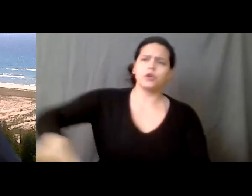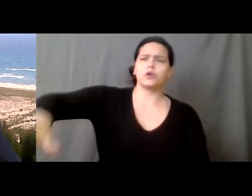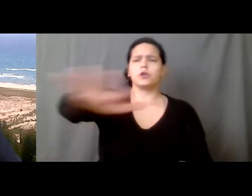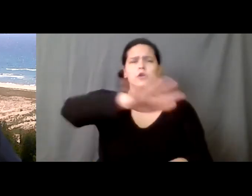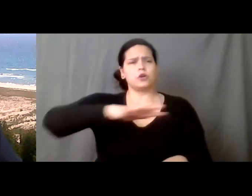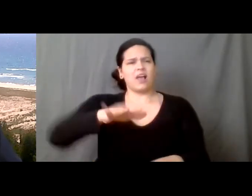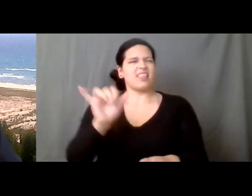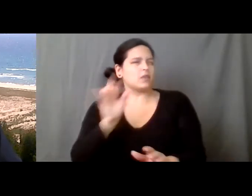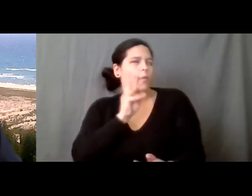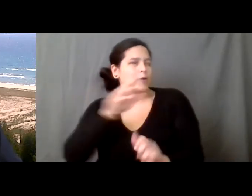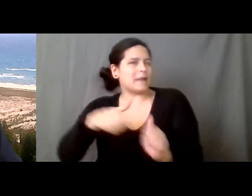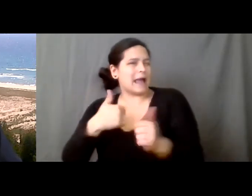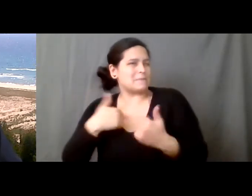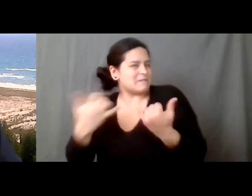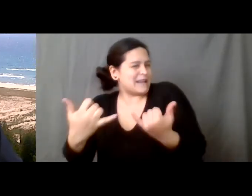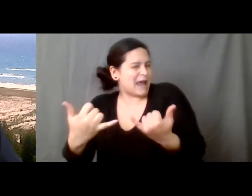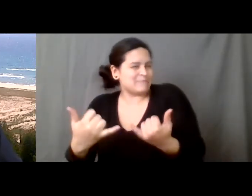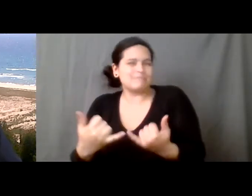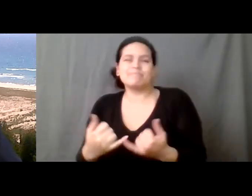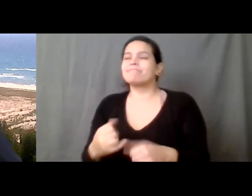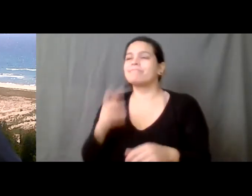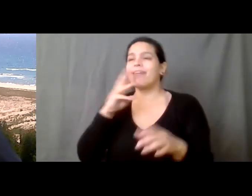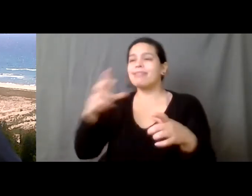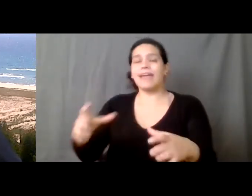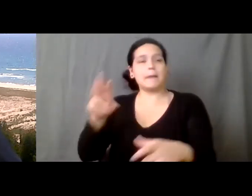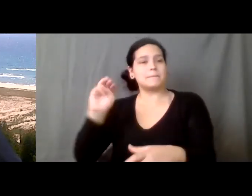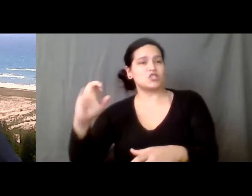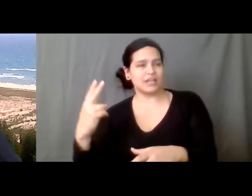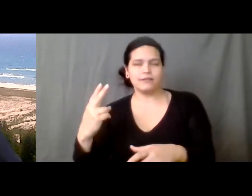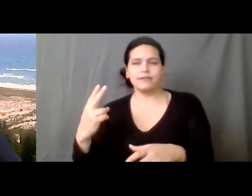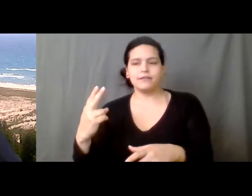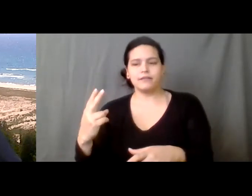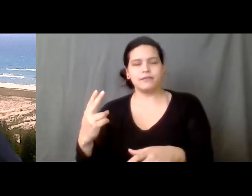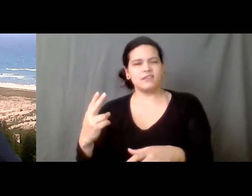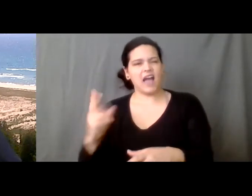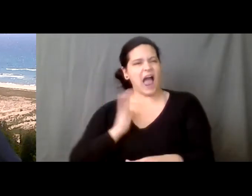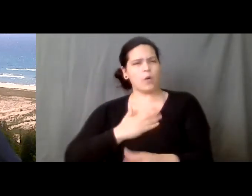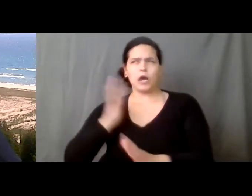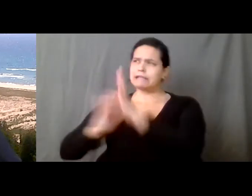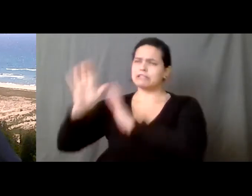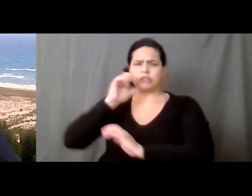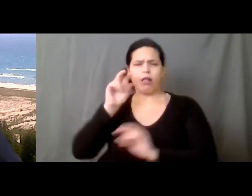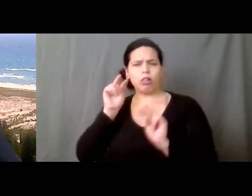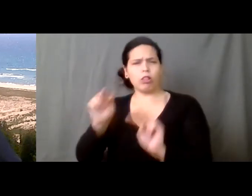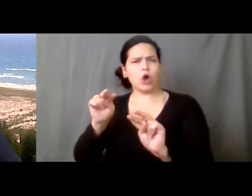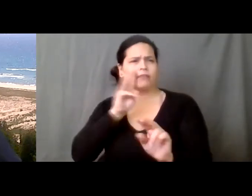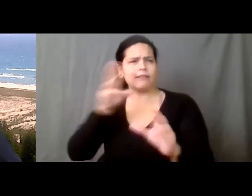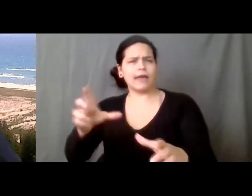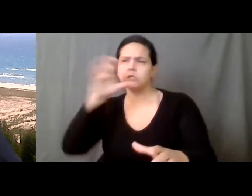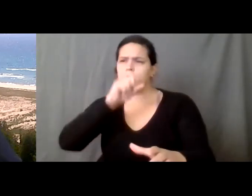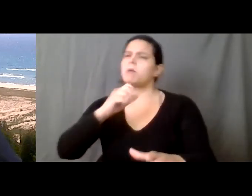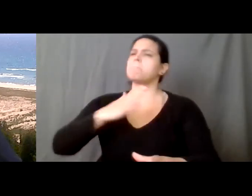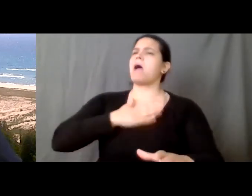Michigan. They didn't look out there and say, those are our fish. They didn't do that. What they